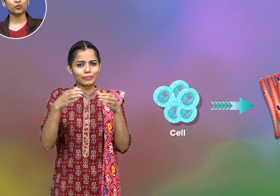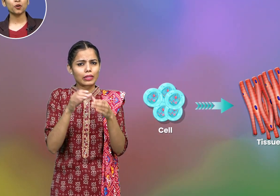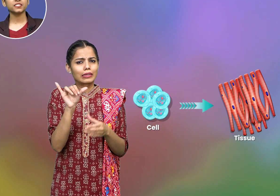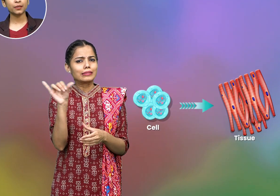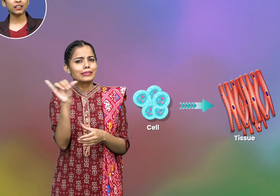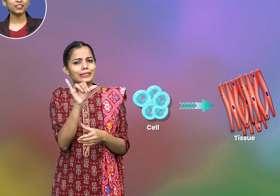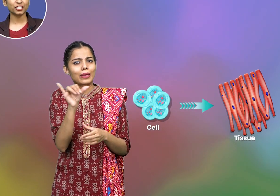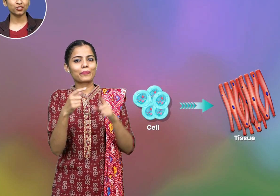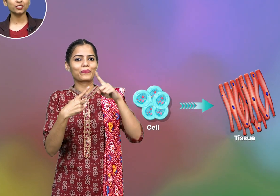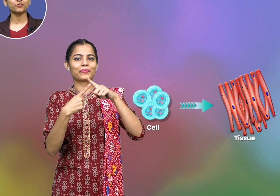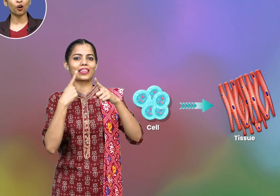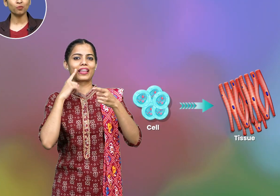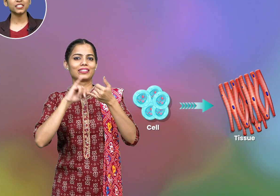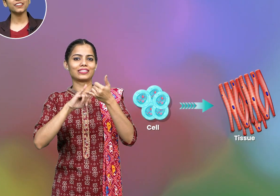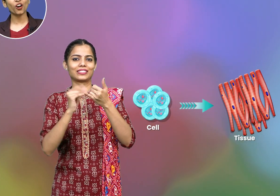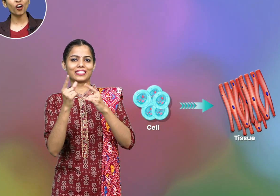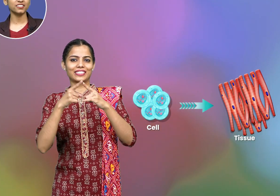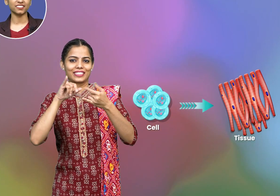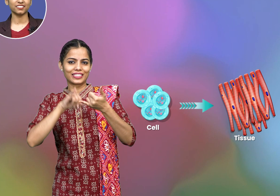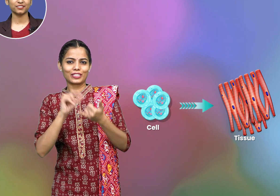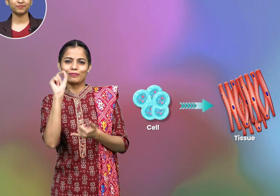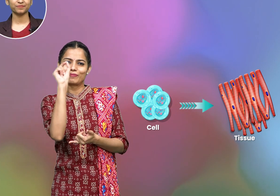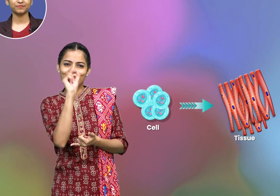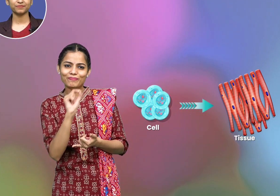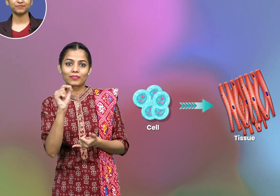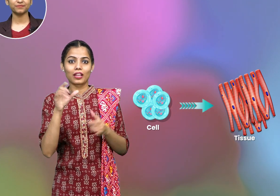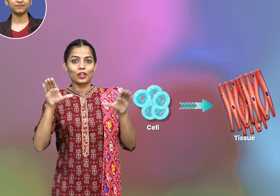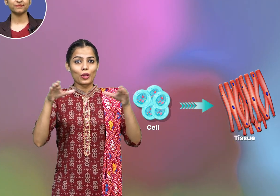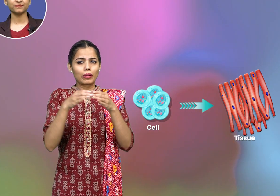A group of similar tissues forms an organ.